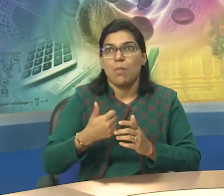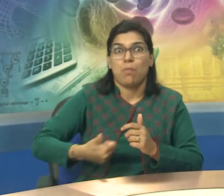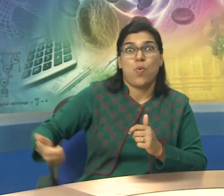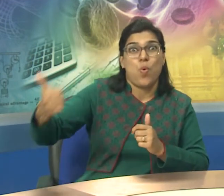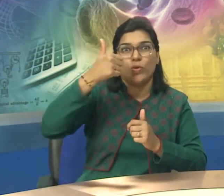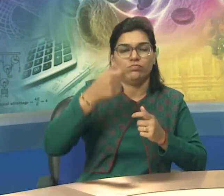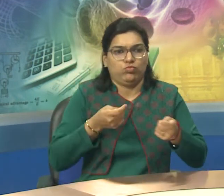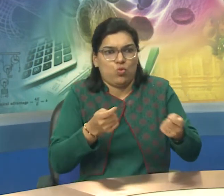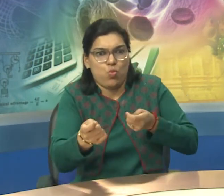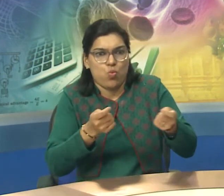The senior management